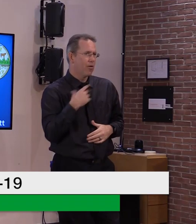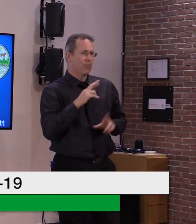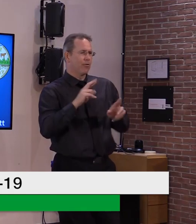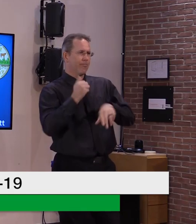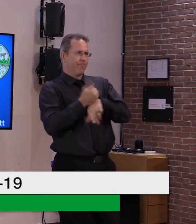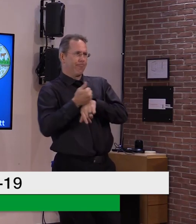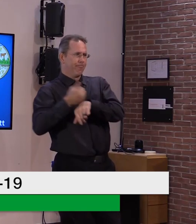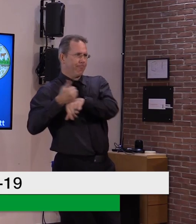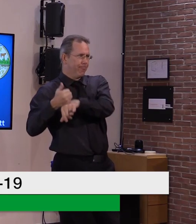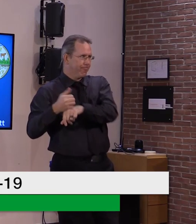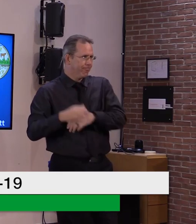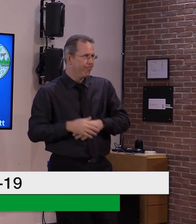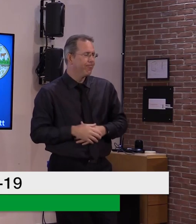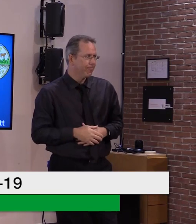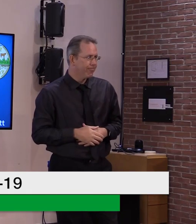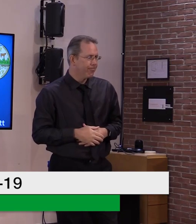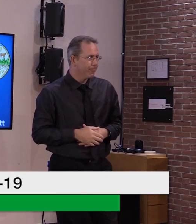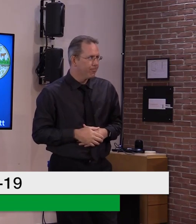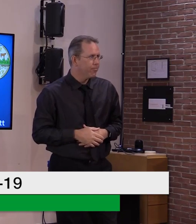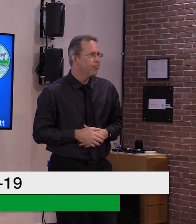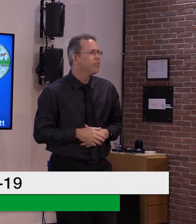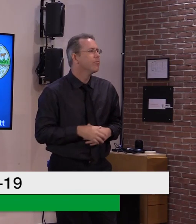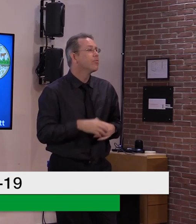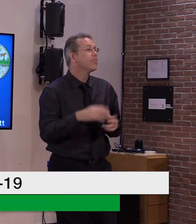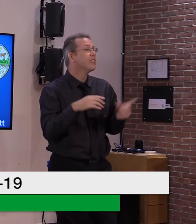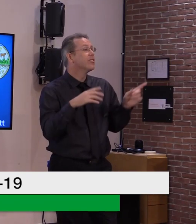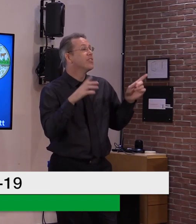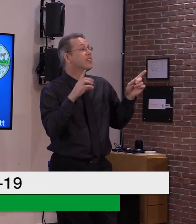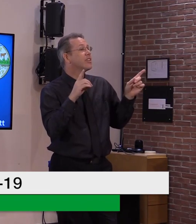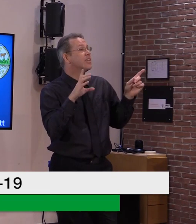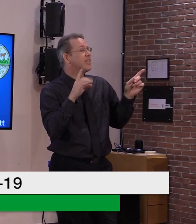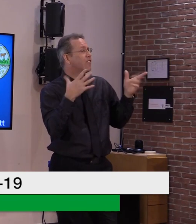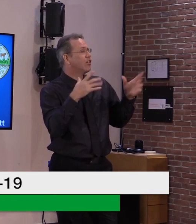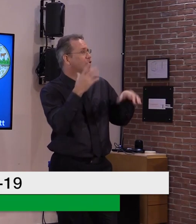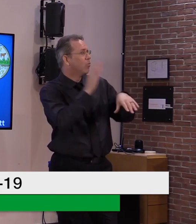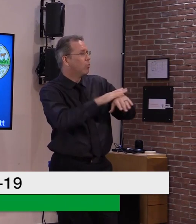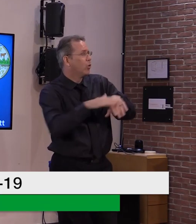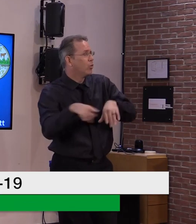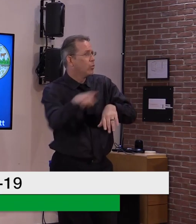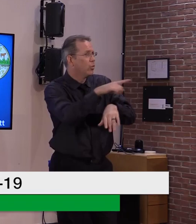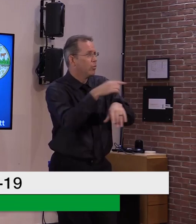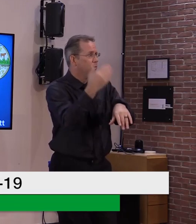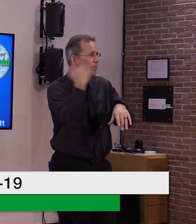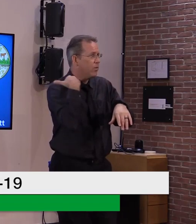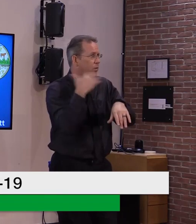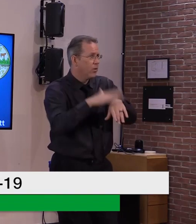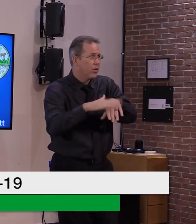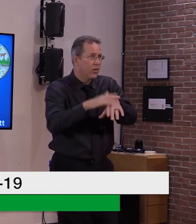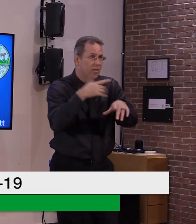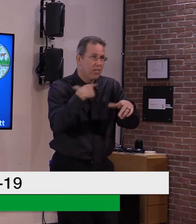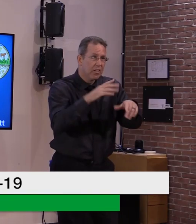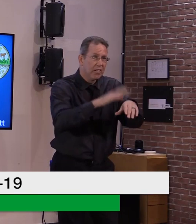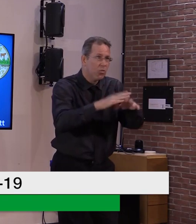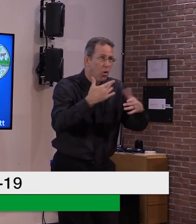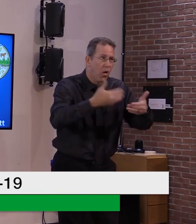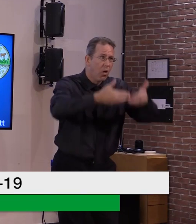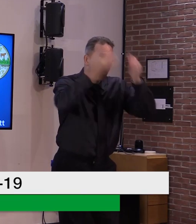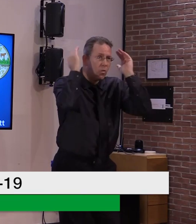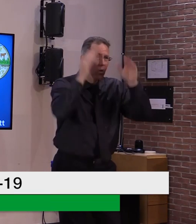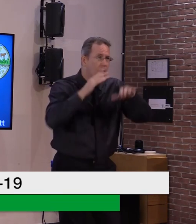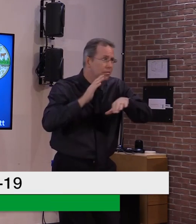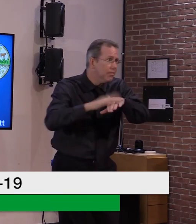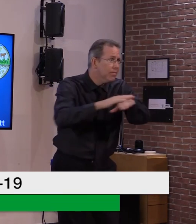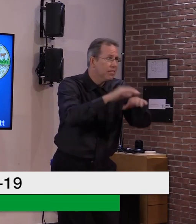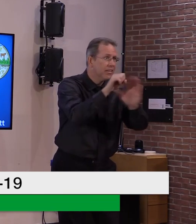telling states how to in a organized way that makes sense for their state